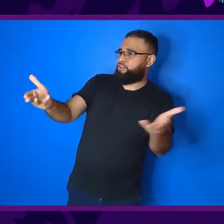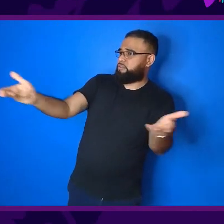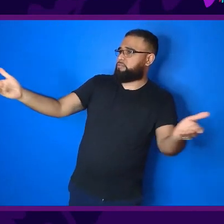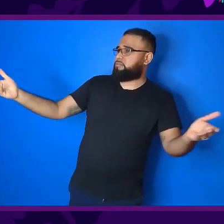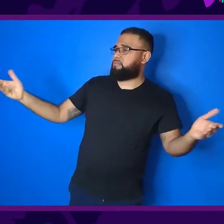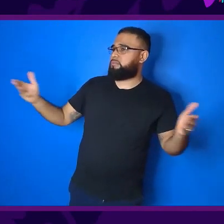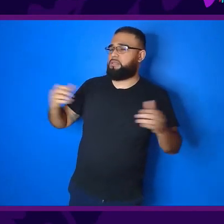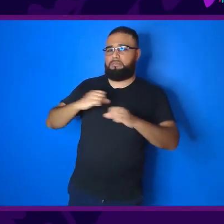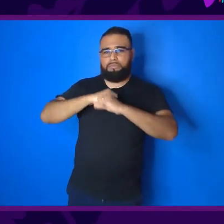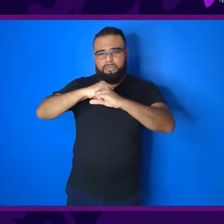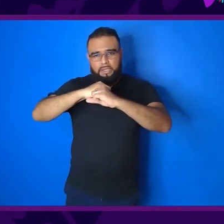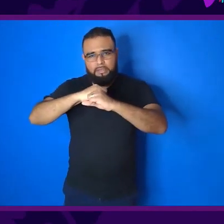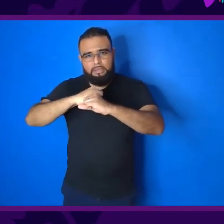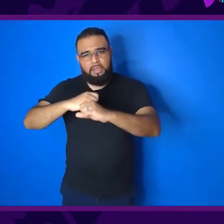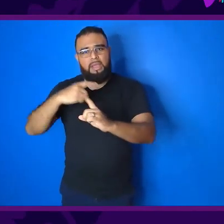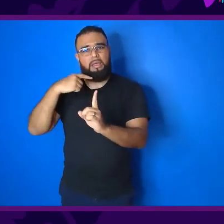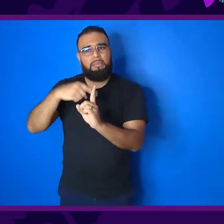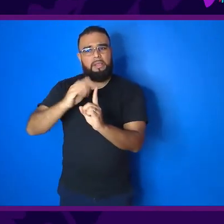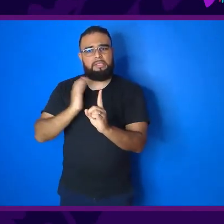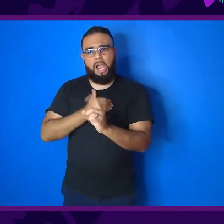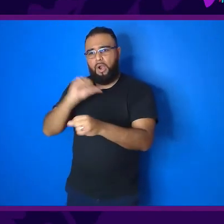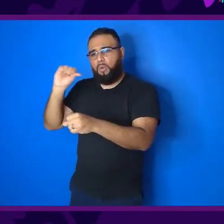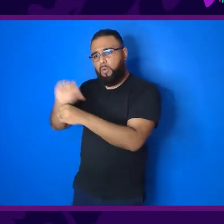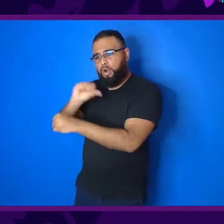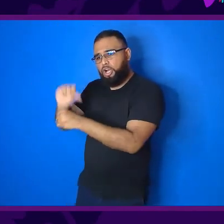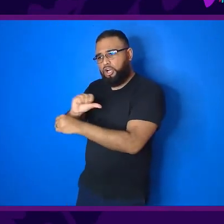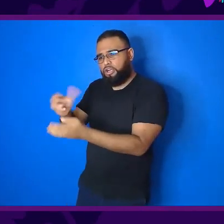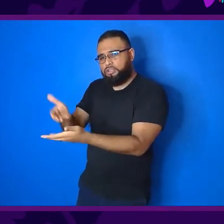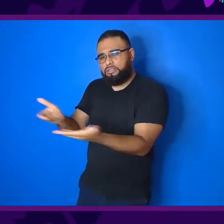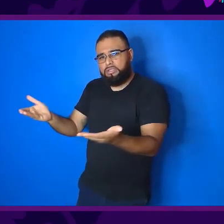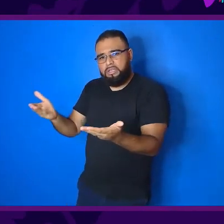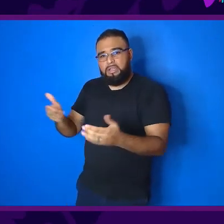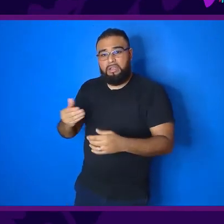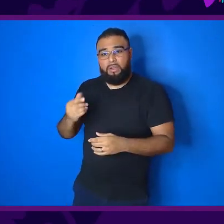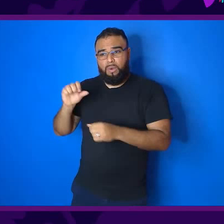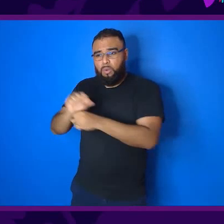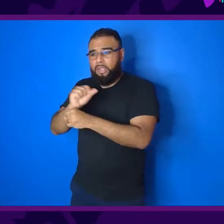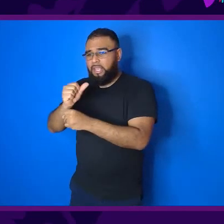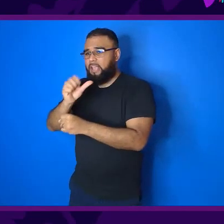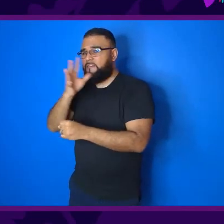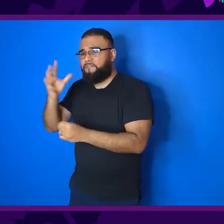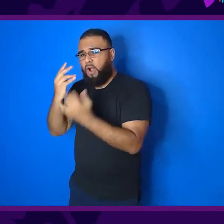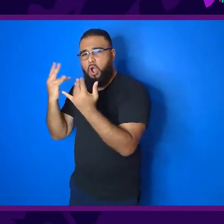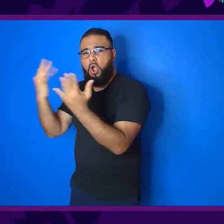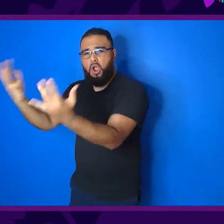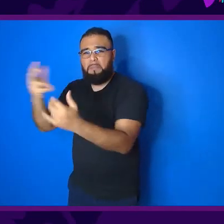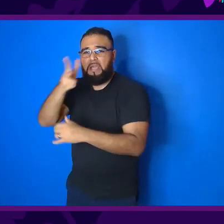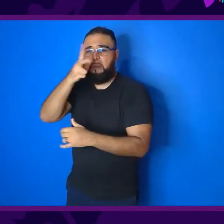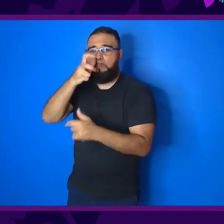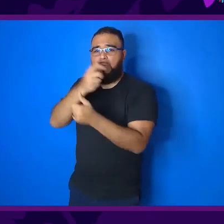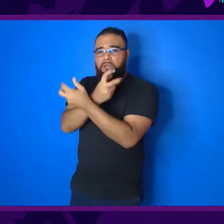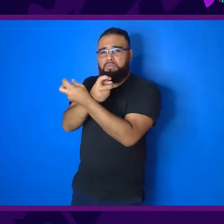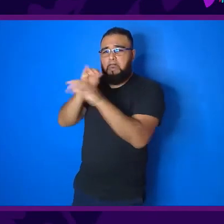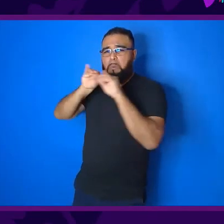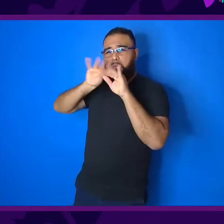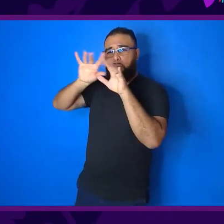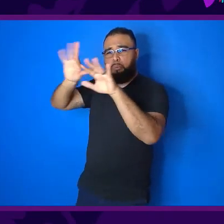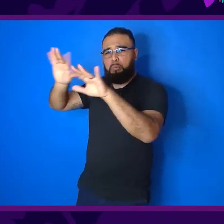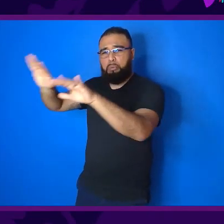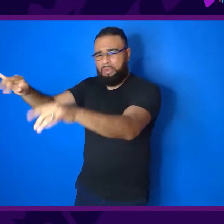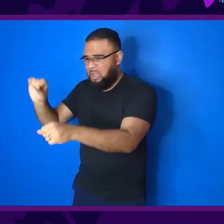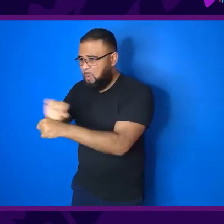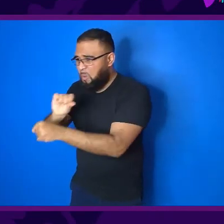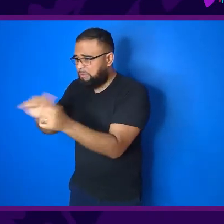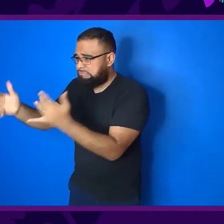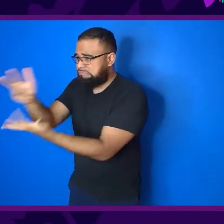protected from pesticides and working and where they work. You have raised that flag that